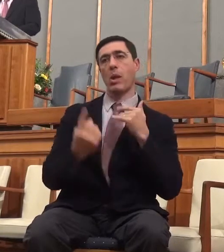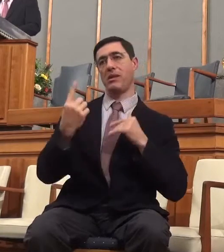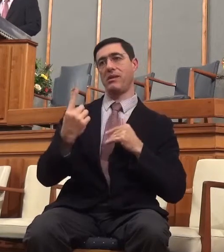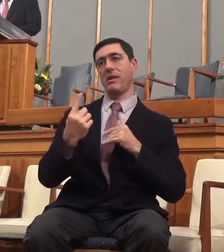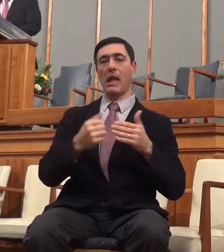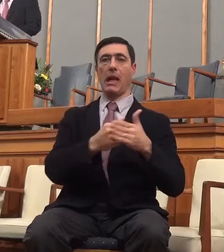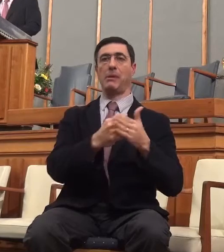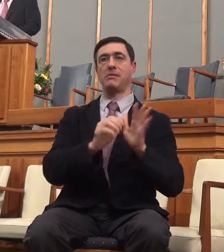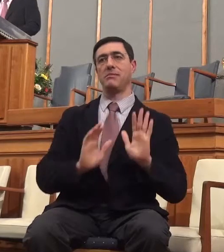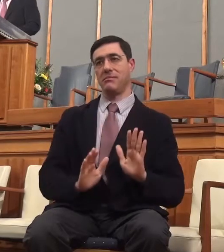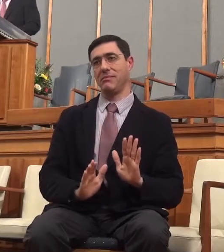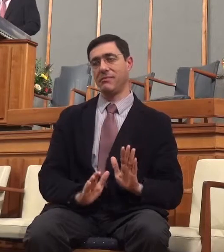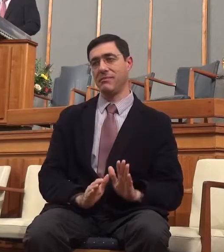only.